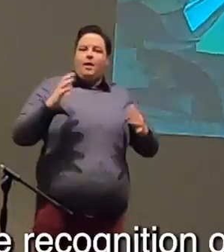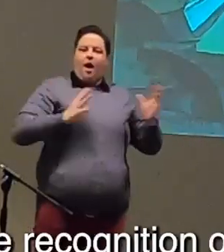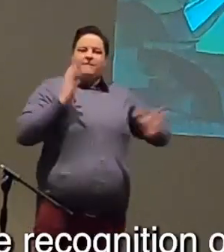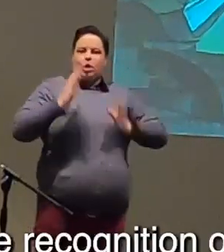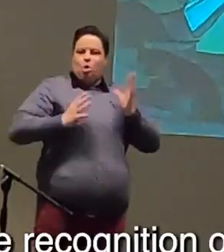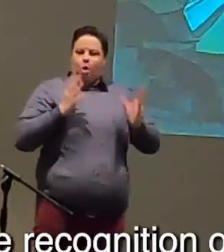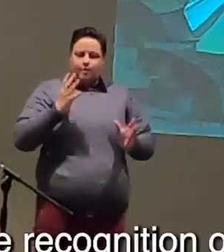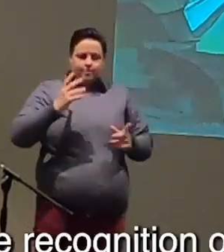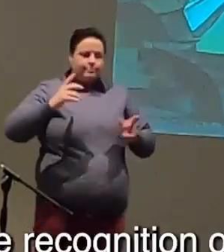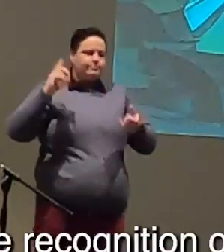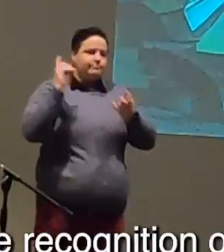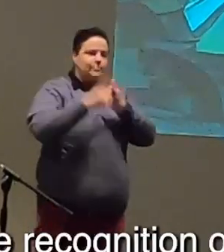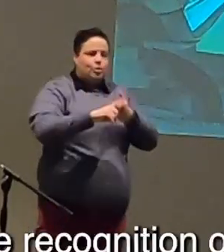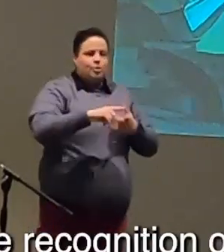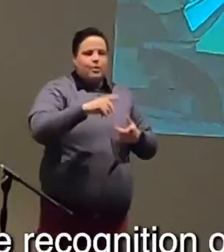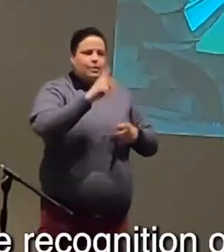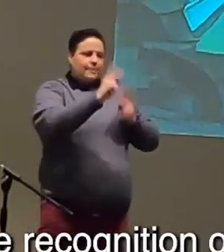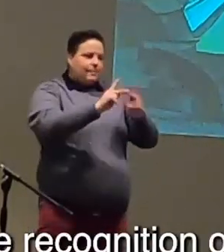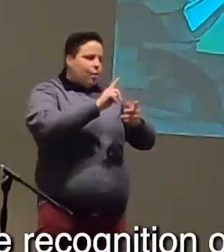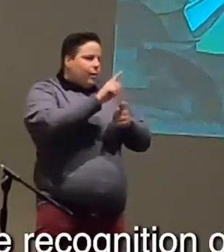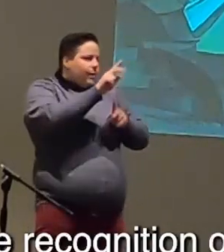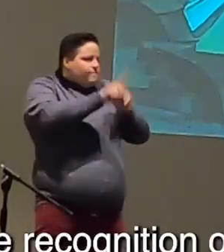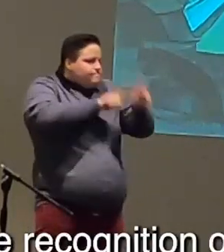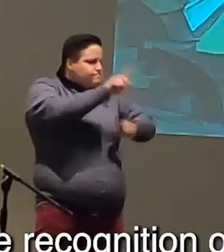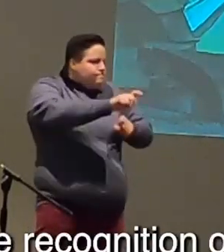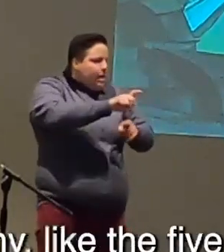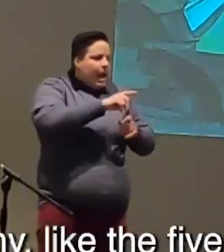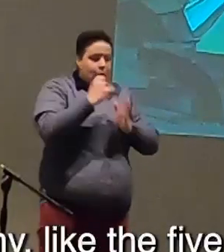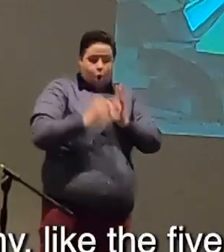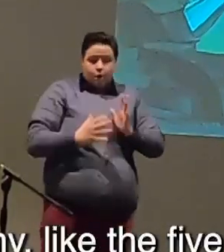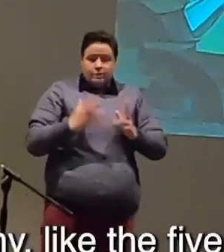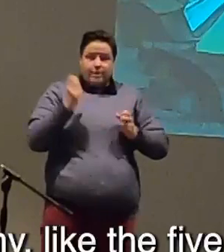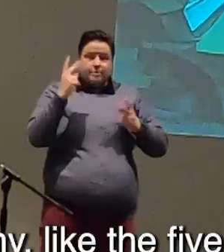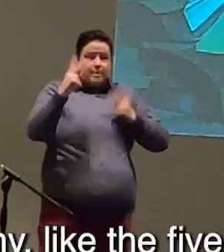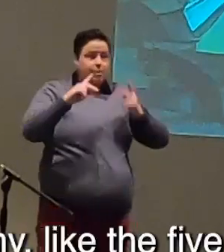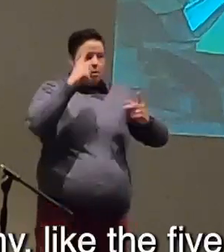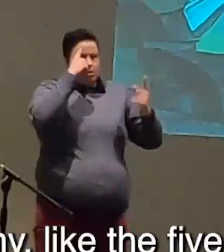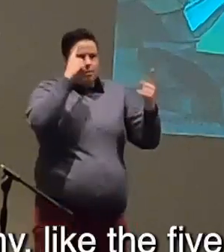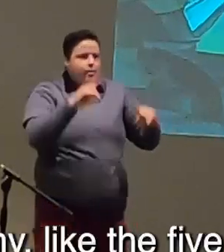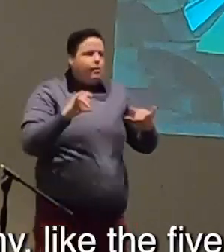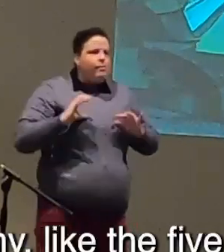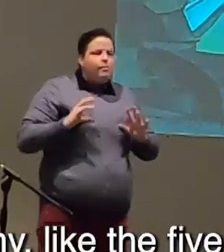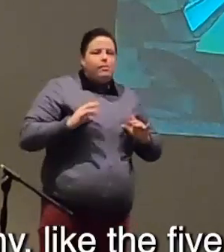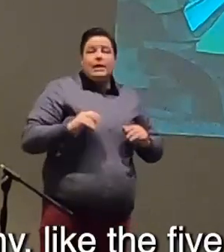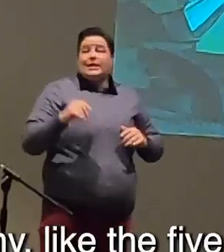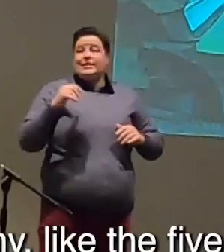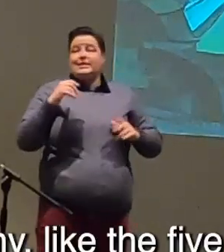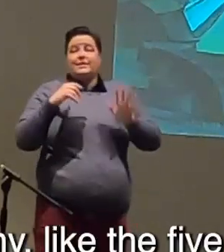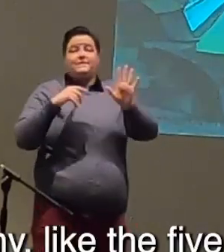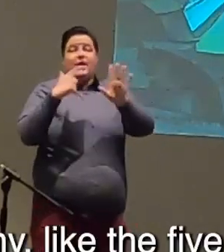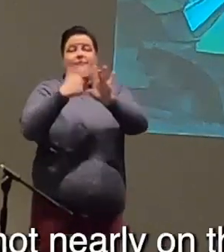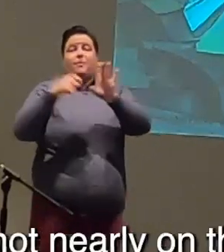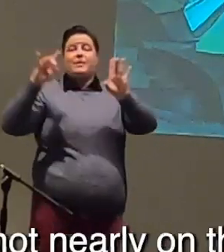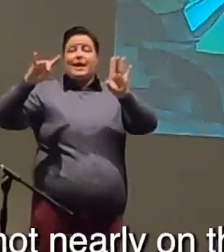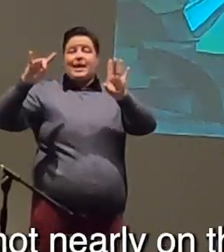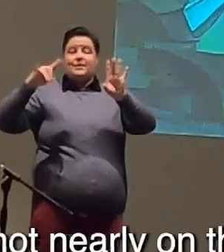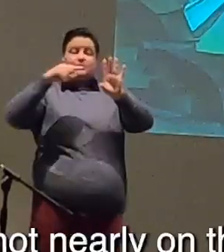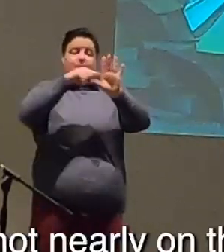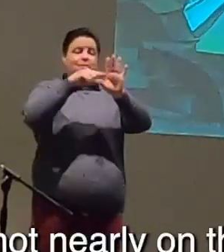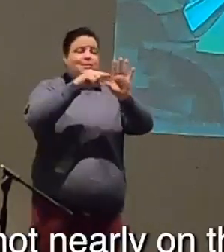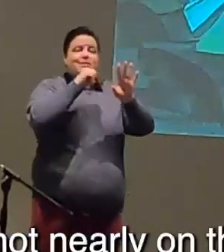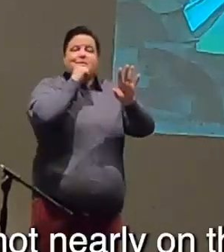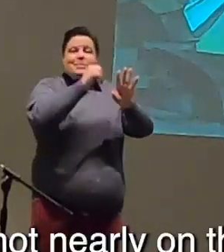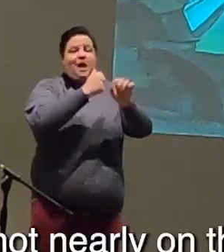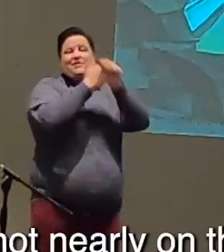of American critics and artists alike. Many, like the 5 members of the 8 who were exhibited, are not nearly